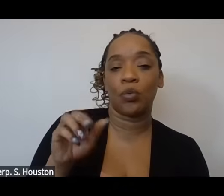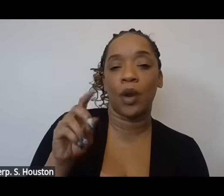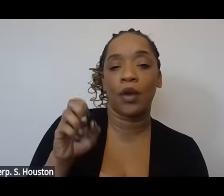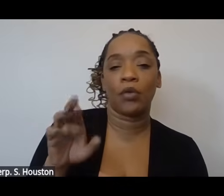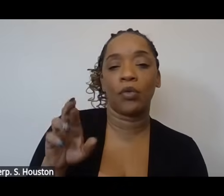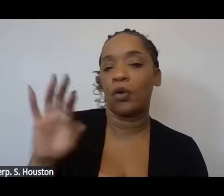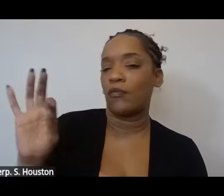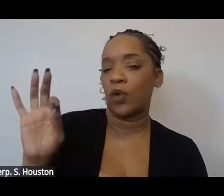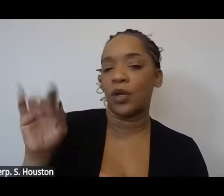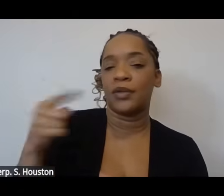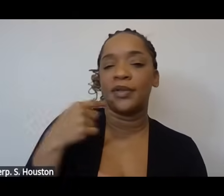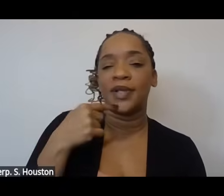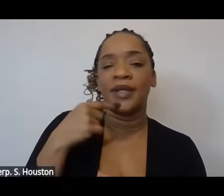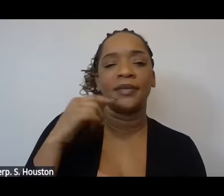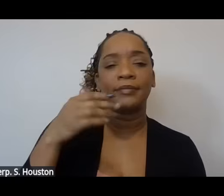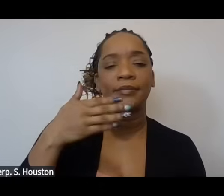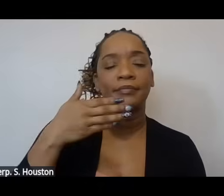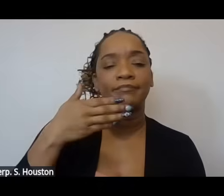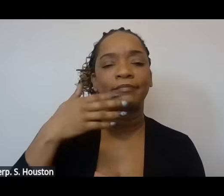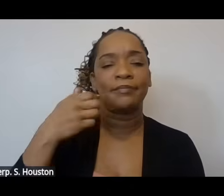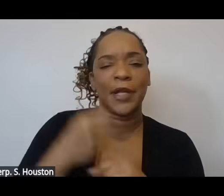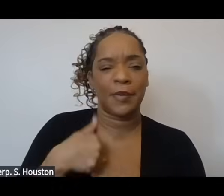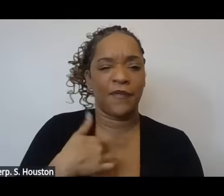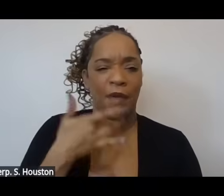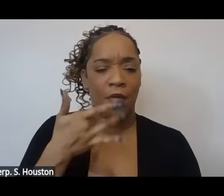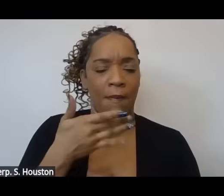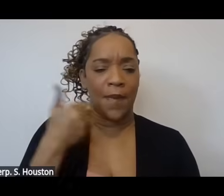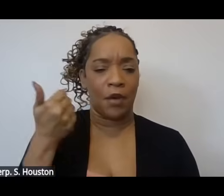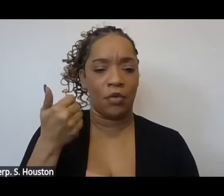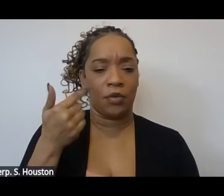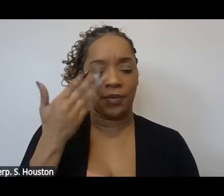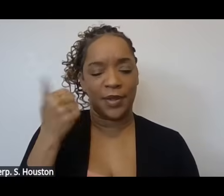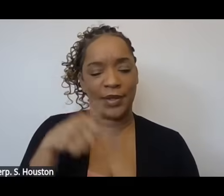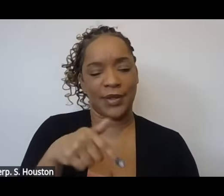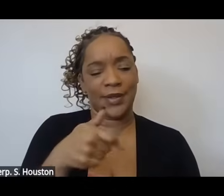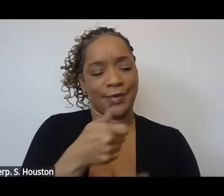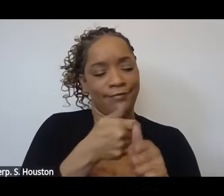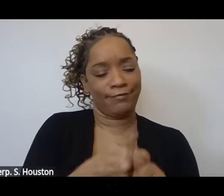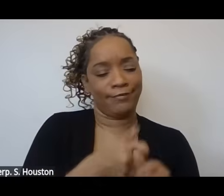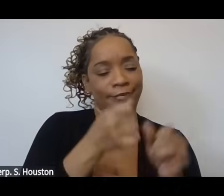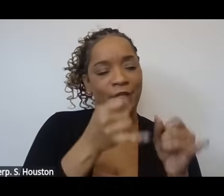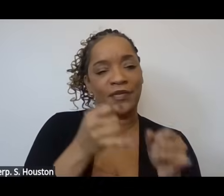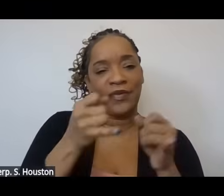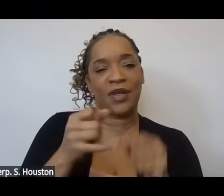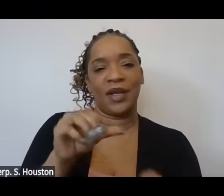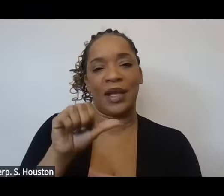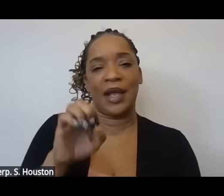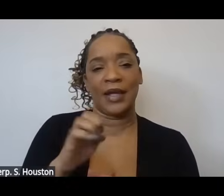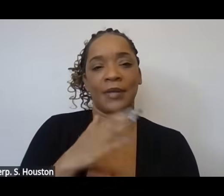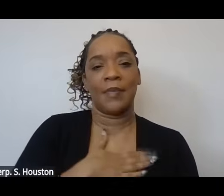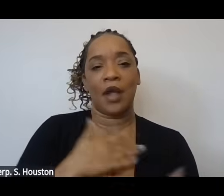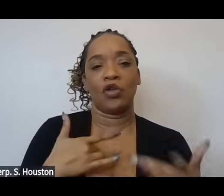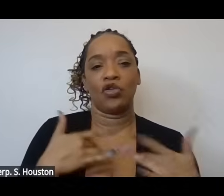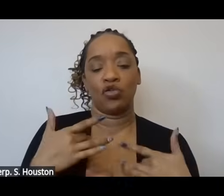a case by case basis sort of thing. Because my biggest concern from the very beginning, I've said it every time we've opened this up, is